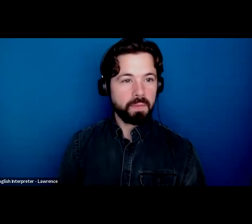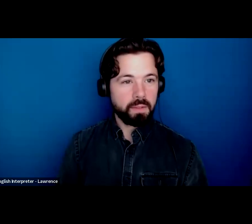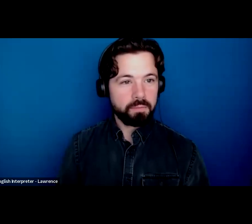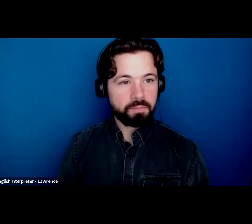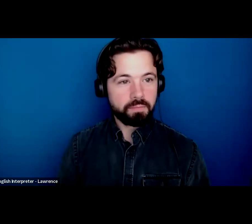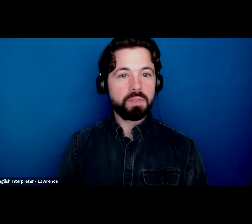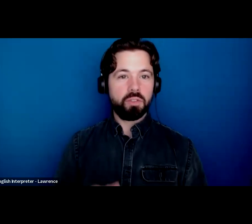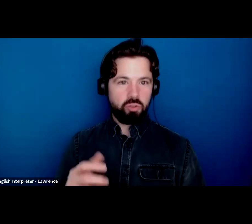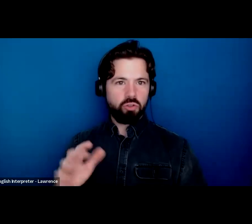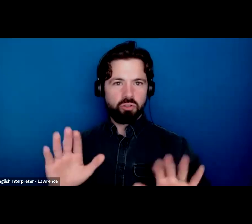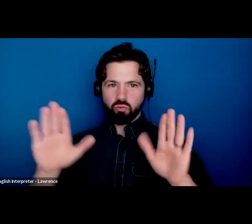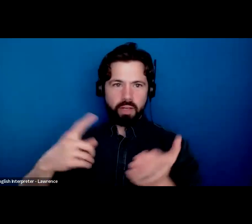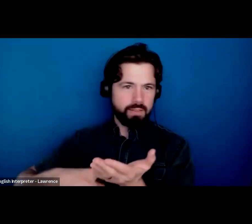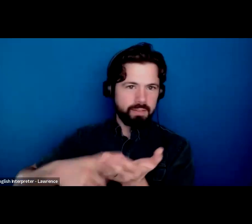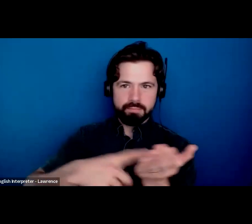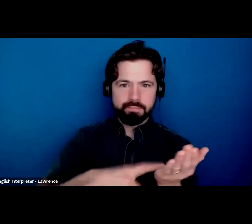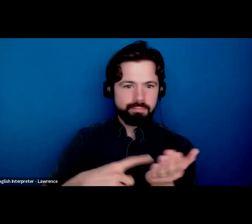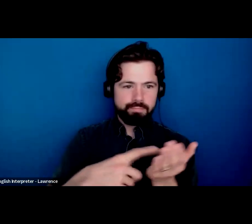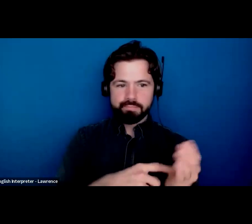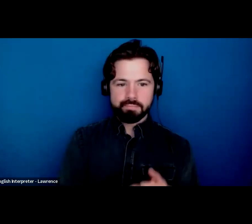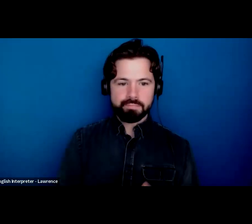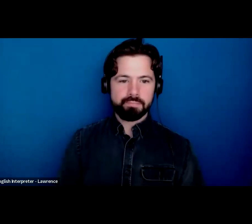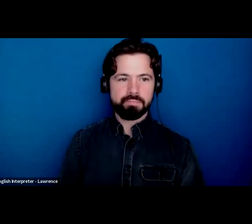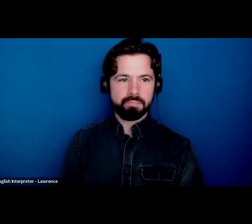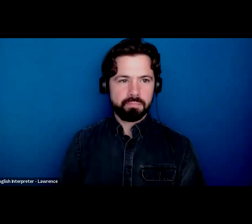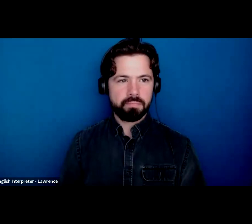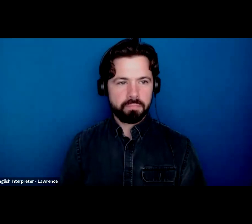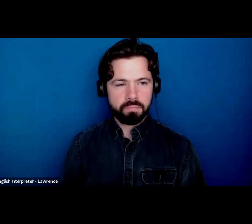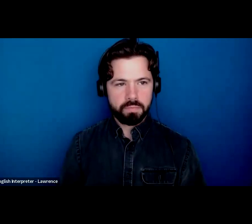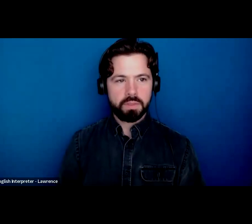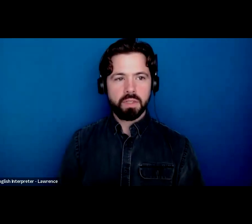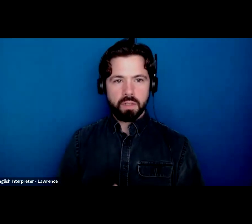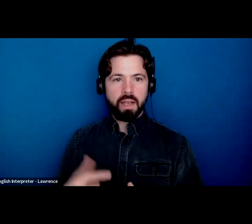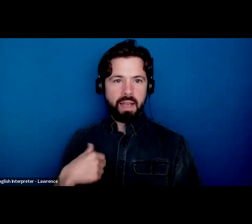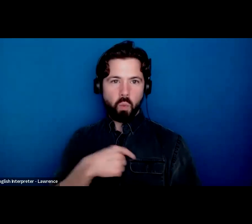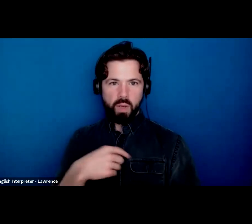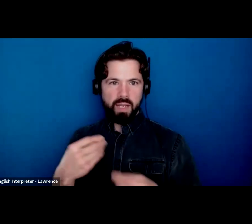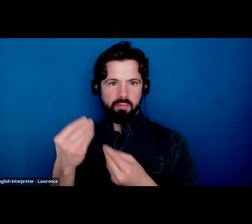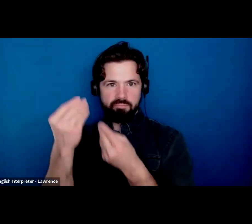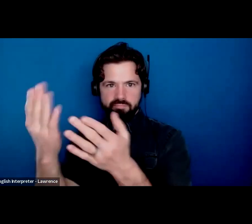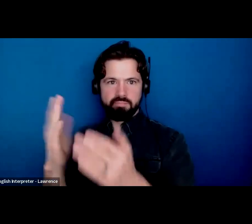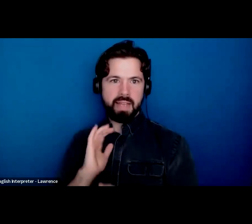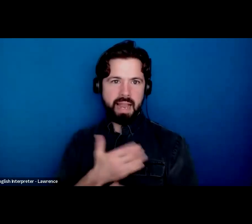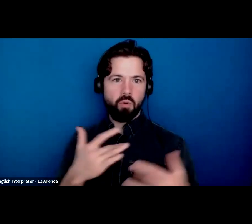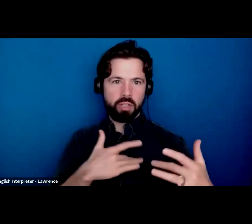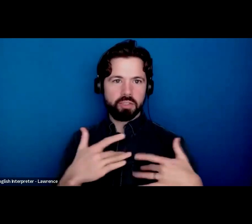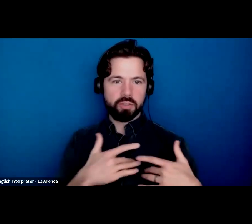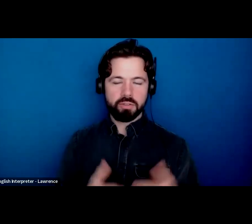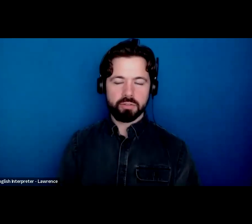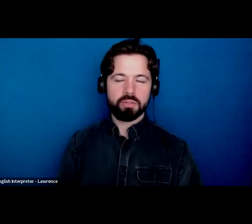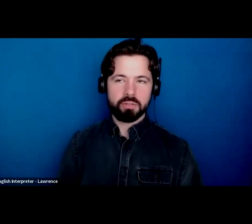the discussions and some of the concerns that we raised. So I will say we started off